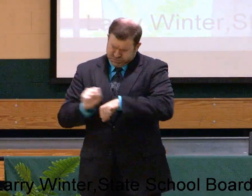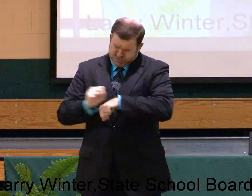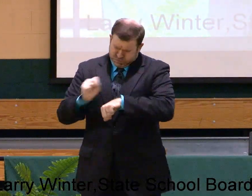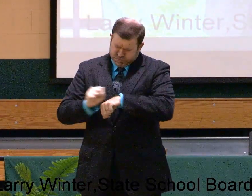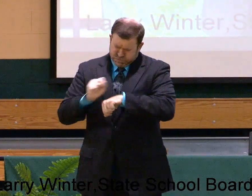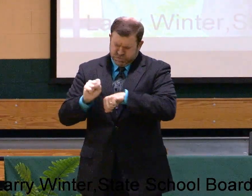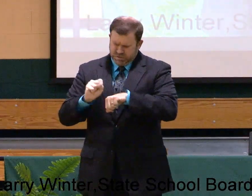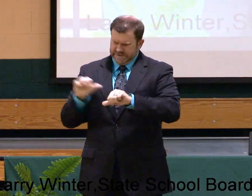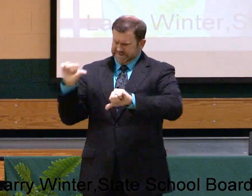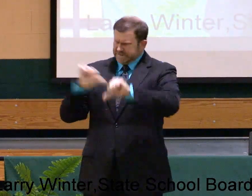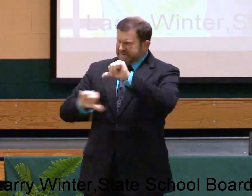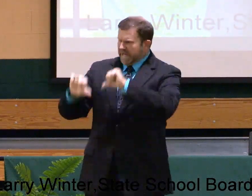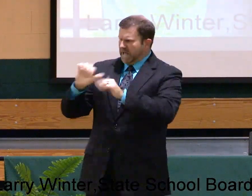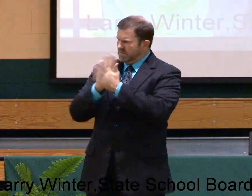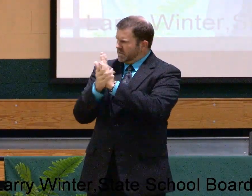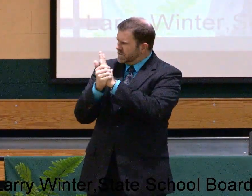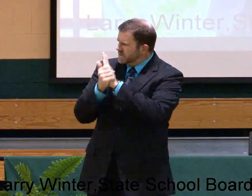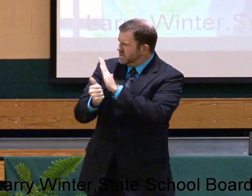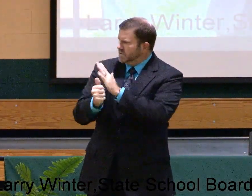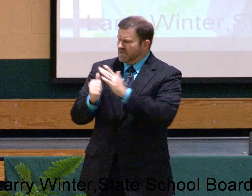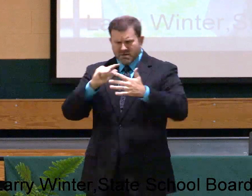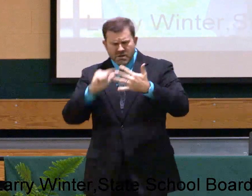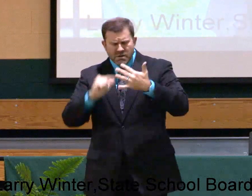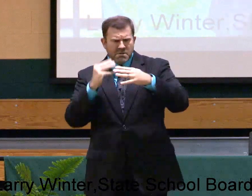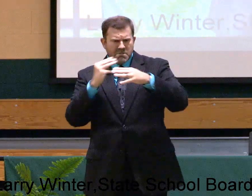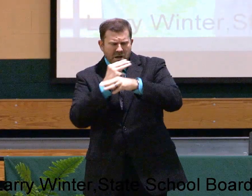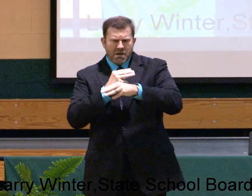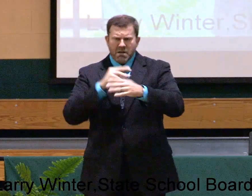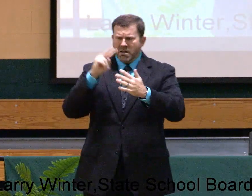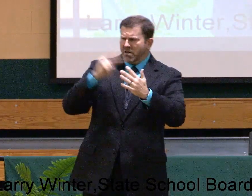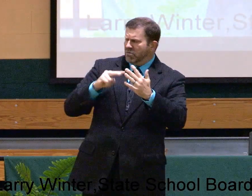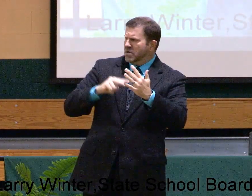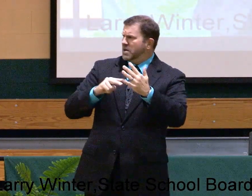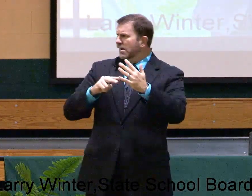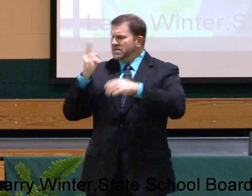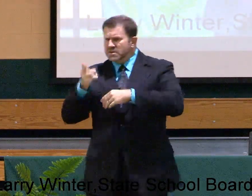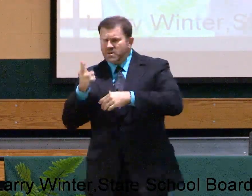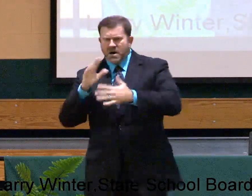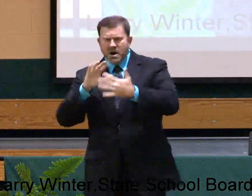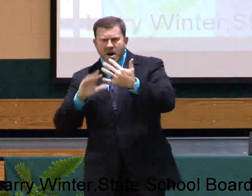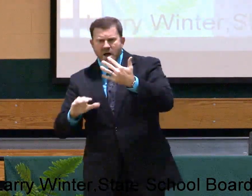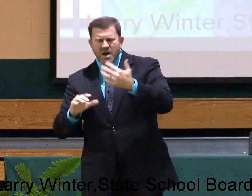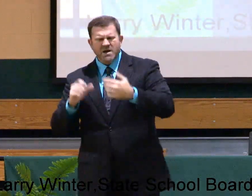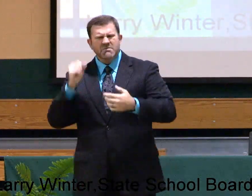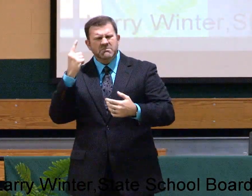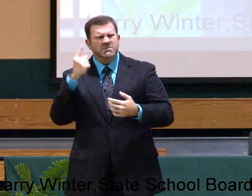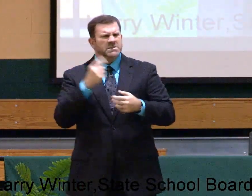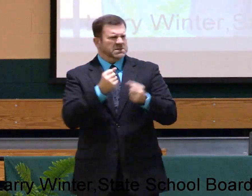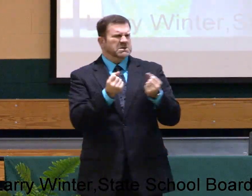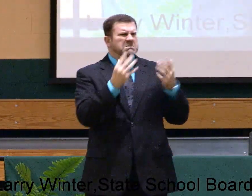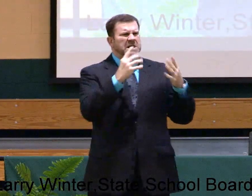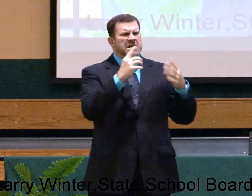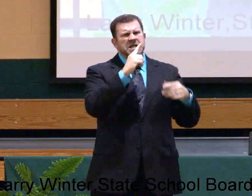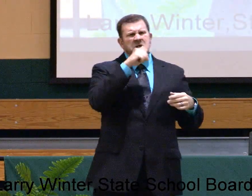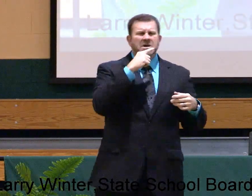and other subjects that I, with hearing, take for granted, I am always